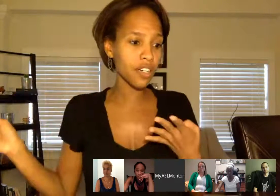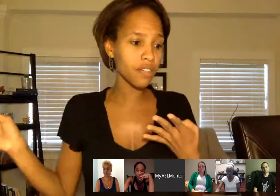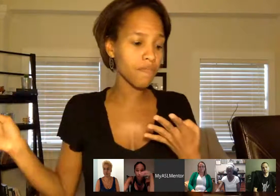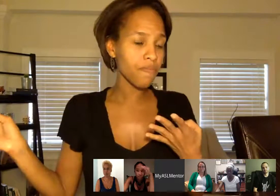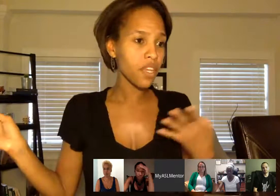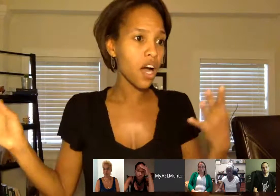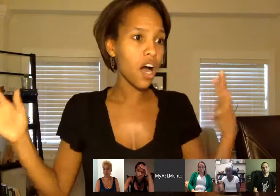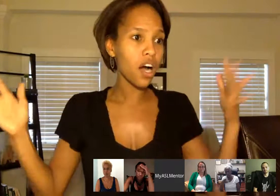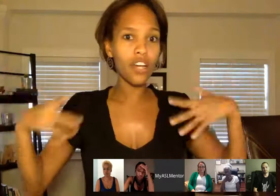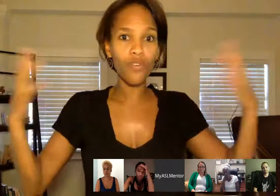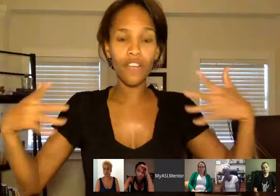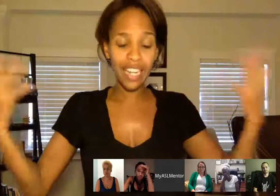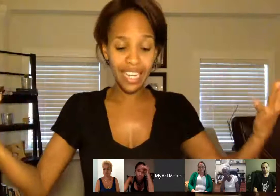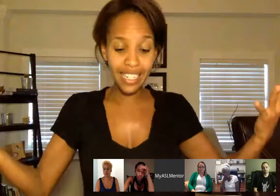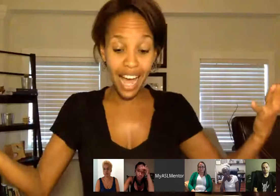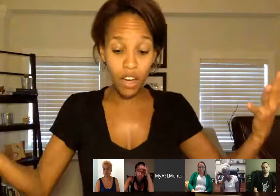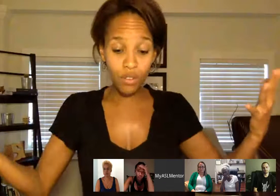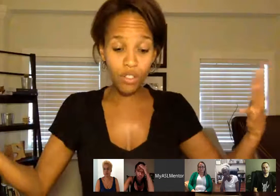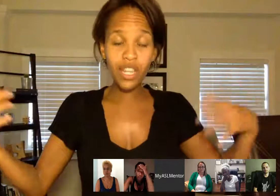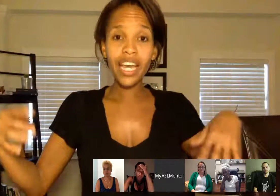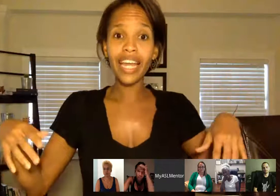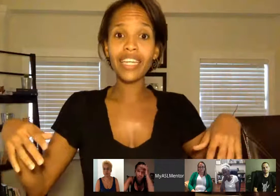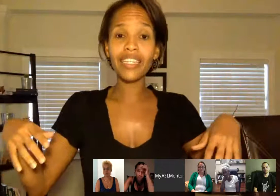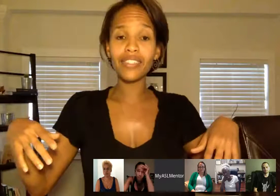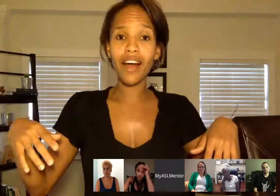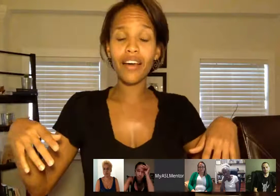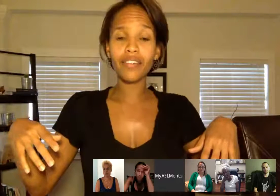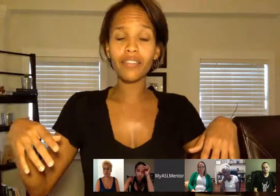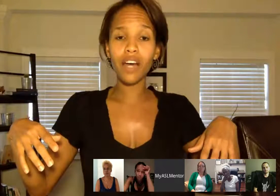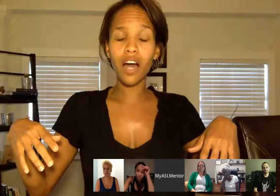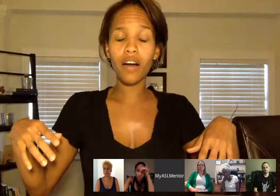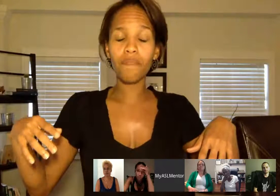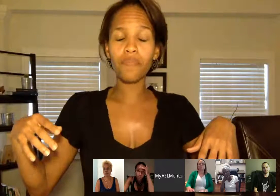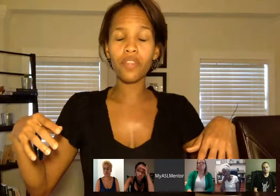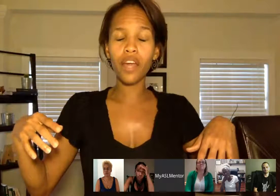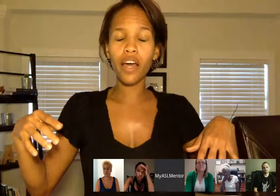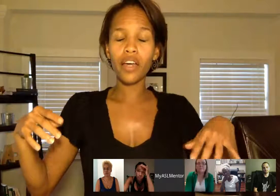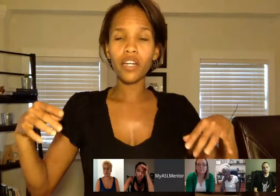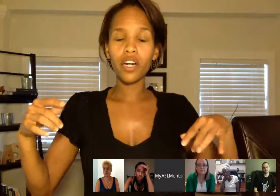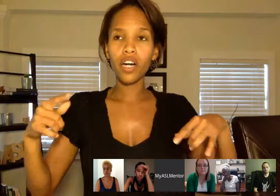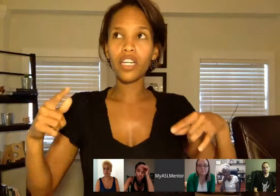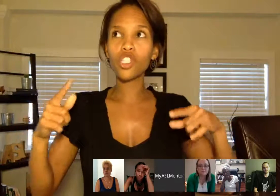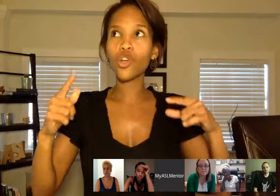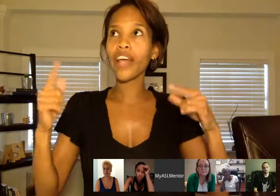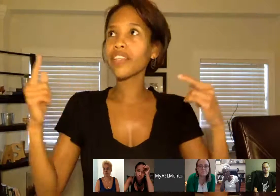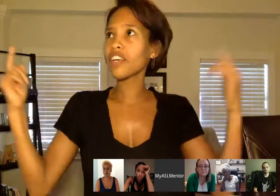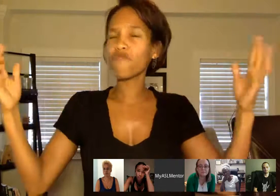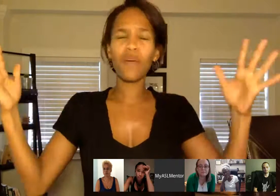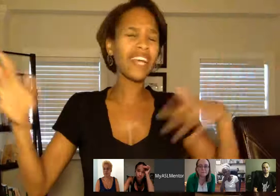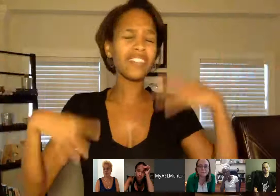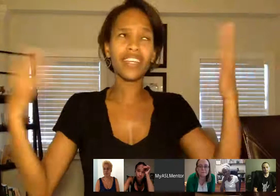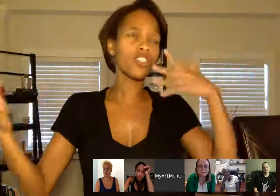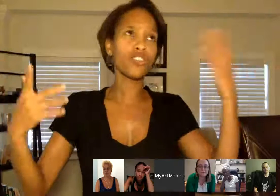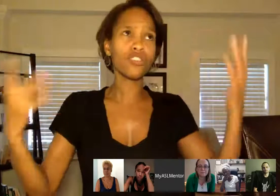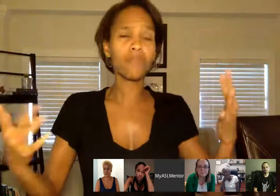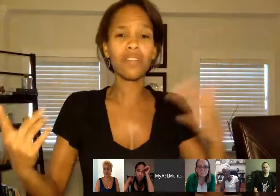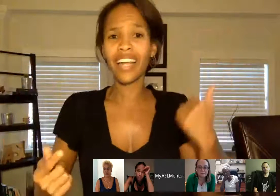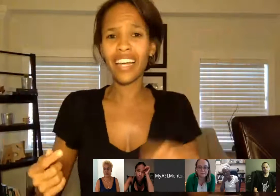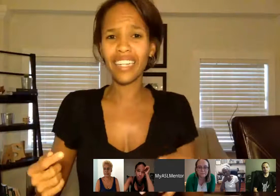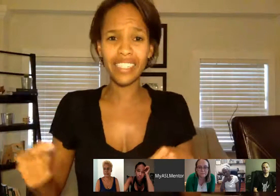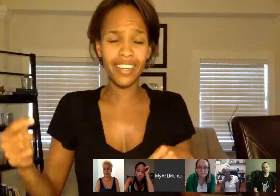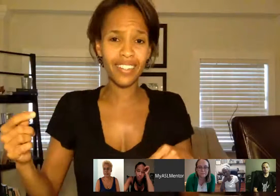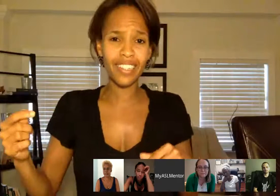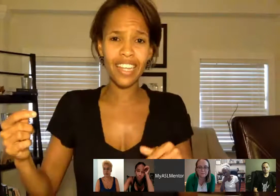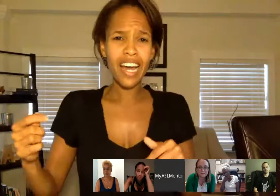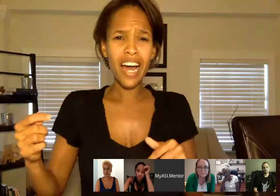series on renovating his house, and he signs. He's trying to like paint his kitchen or something like